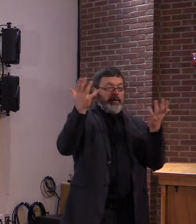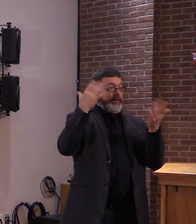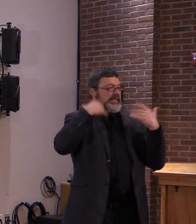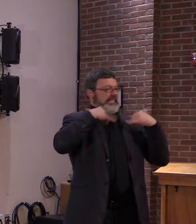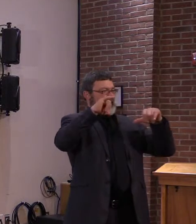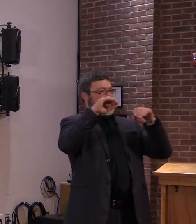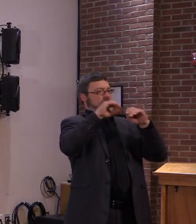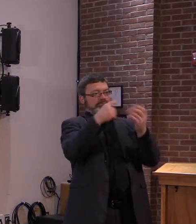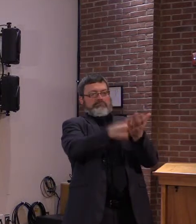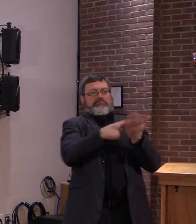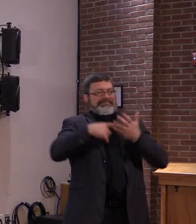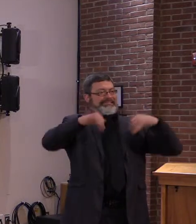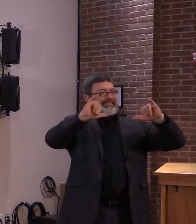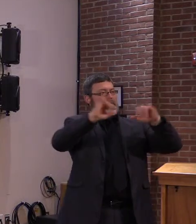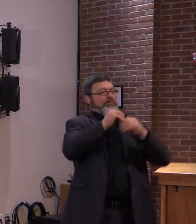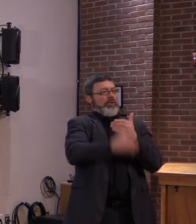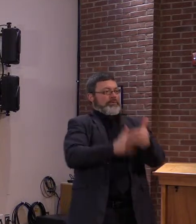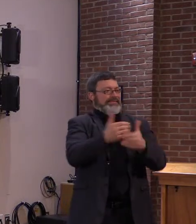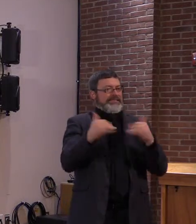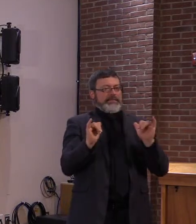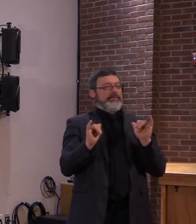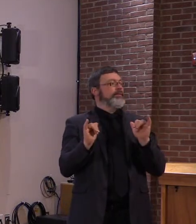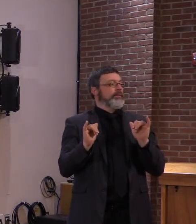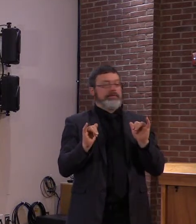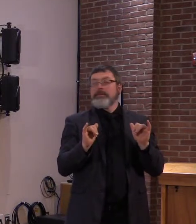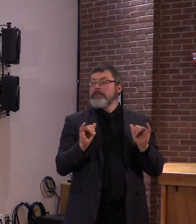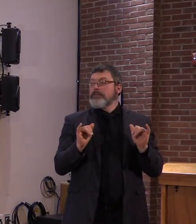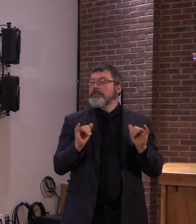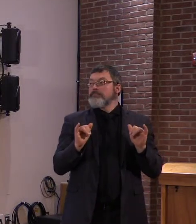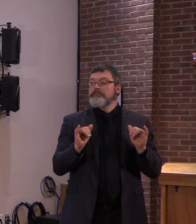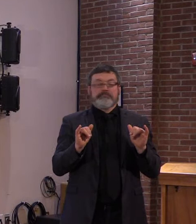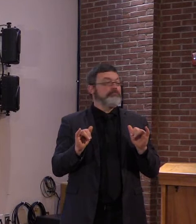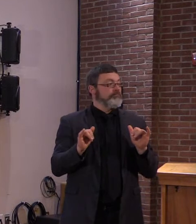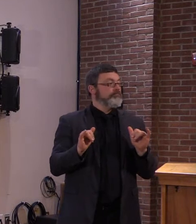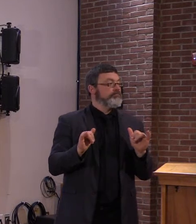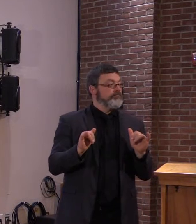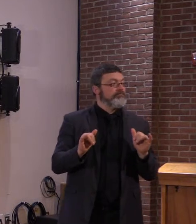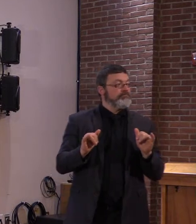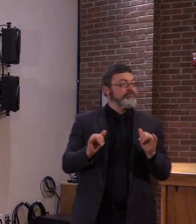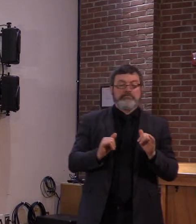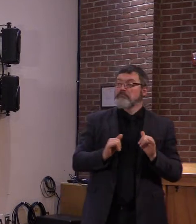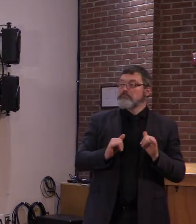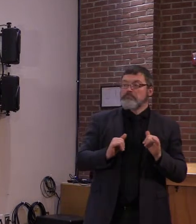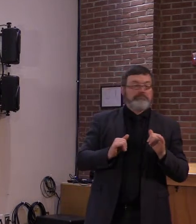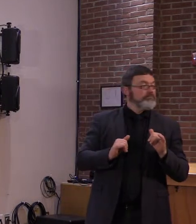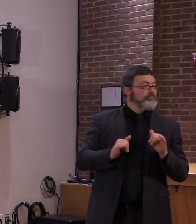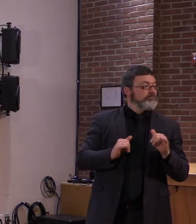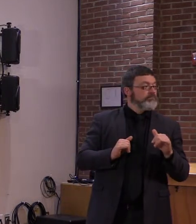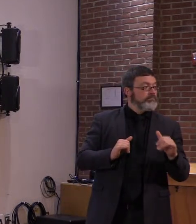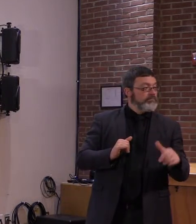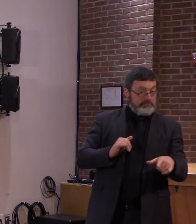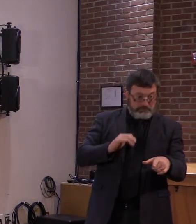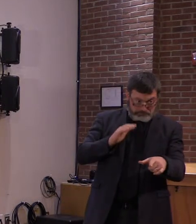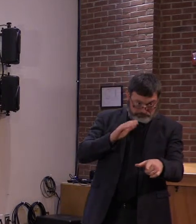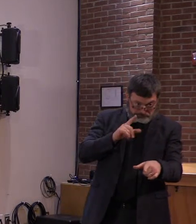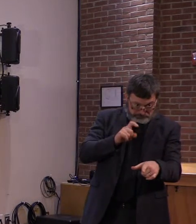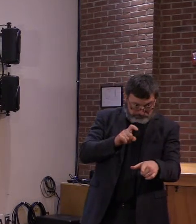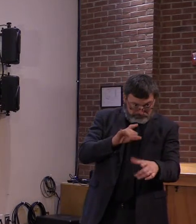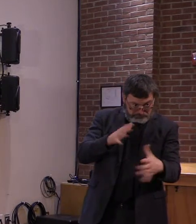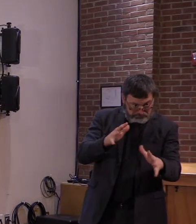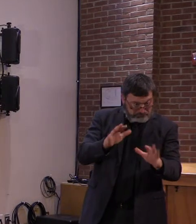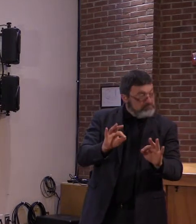to really focus on that as well and give us some of the help we'll need, some of the stimulus we'll need to work our way out of this